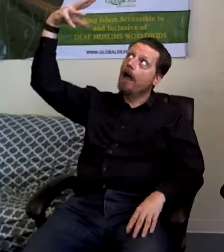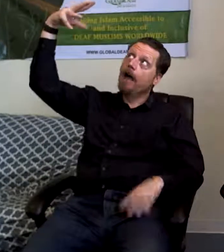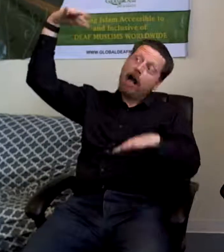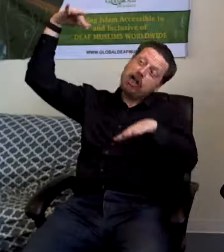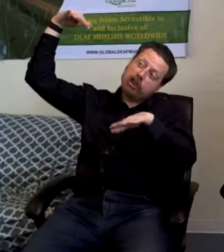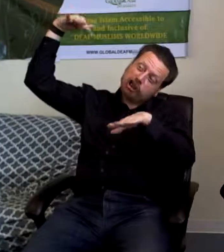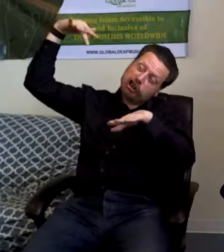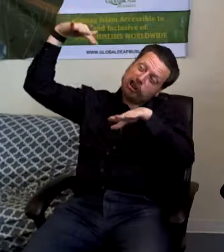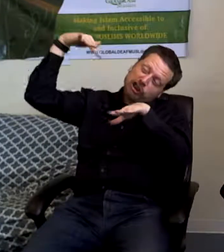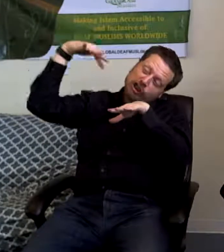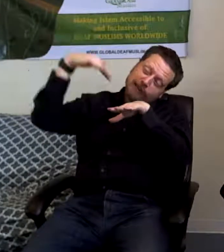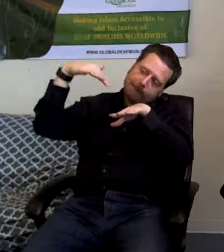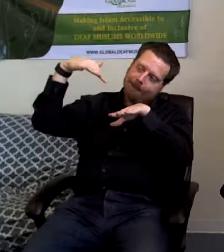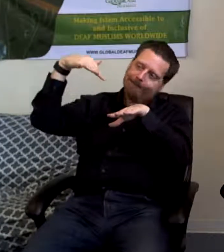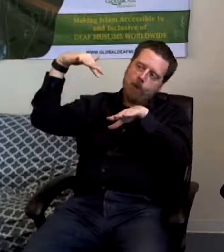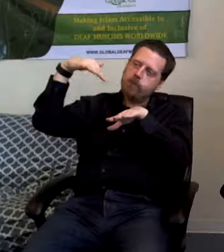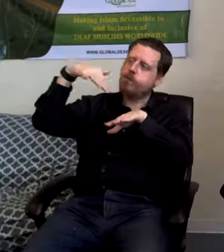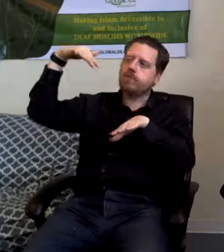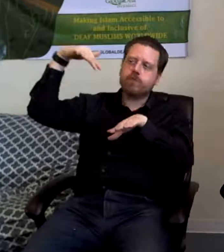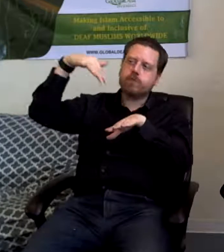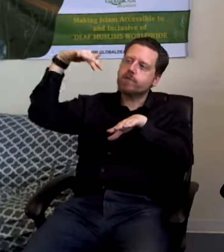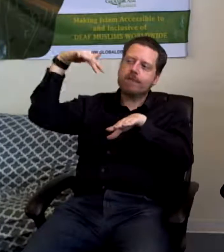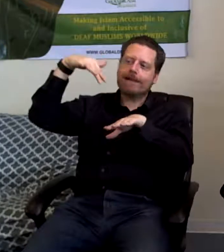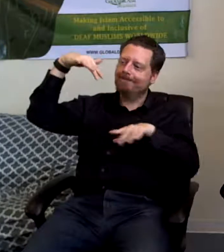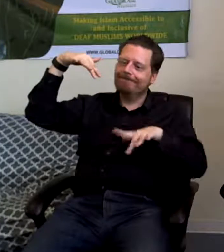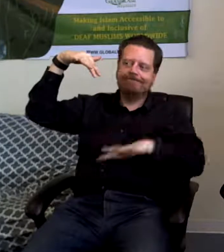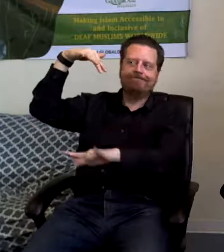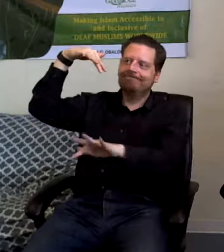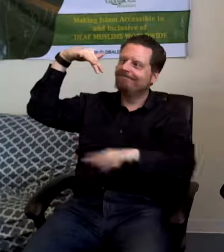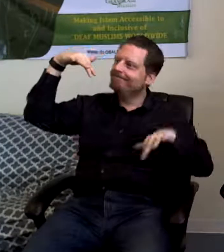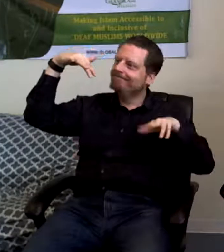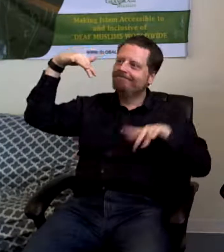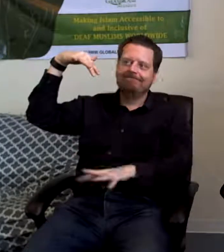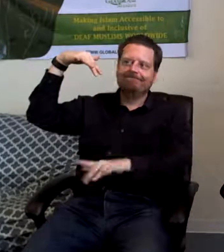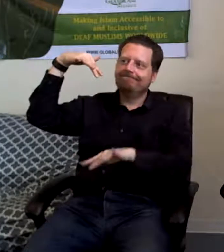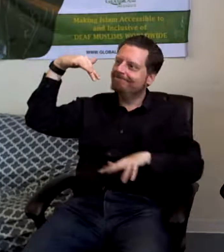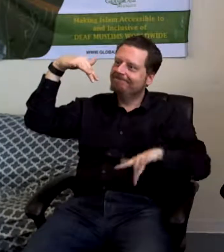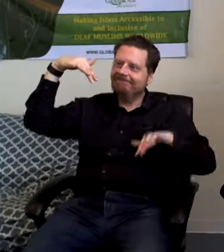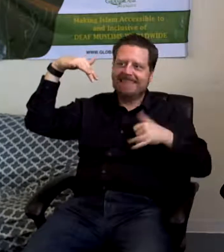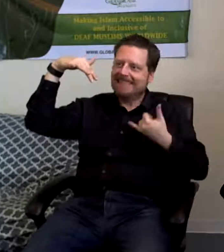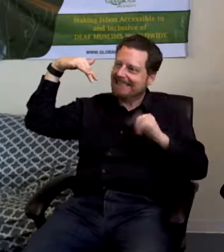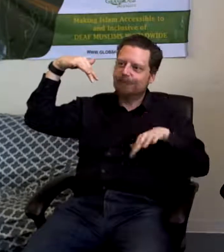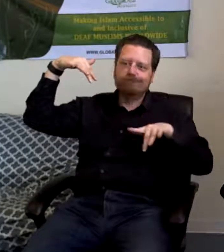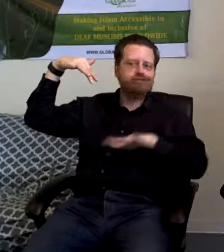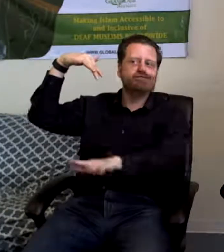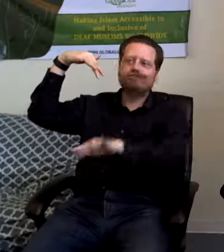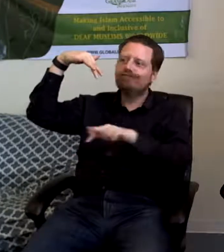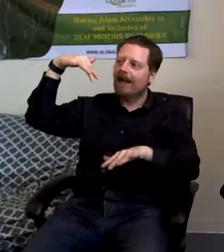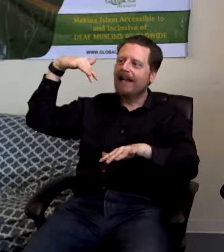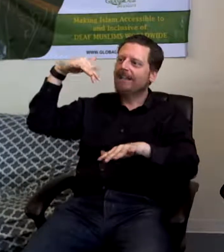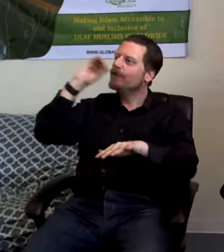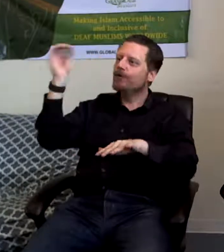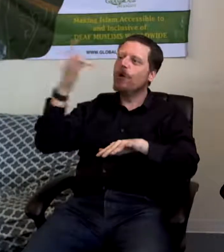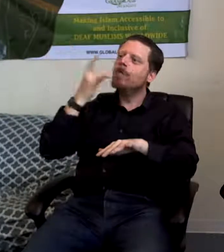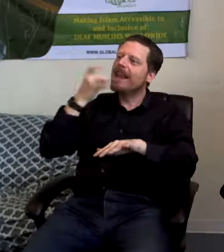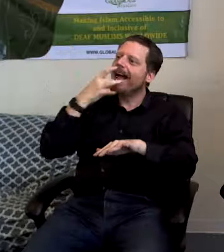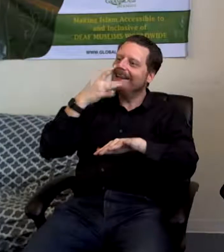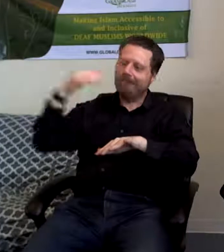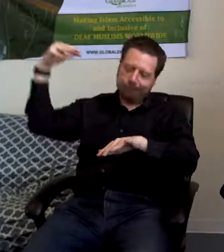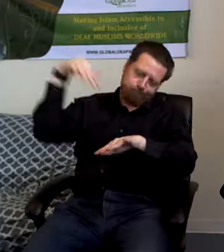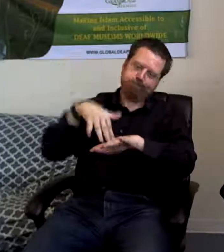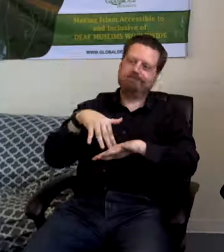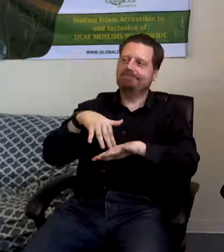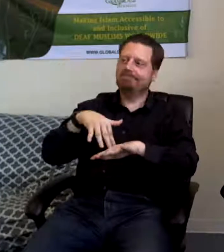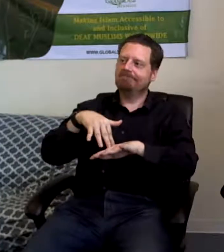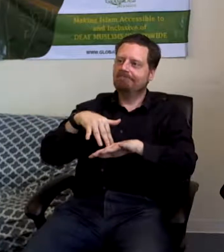sun, but it has to penetrate through the air, then through the top layers of the water, and when